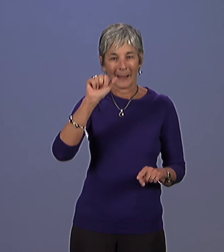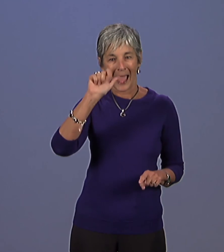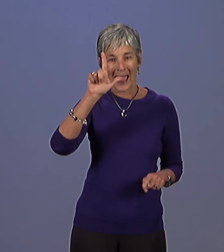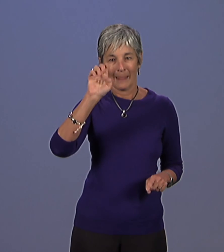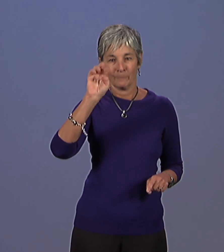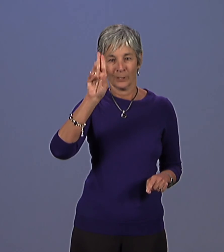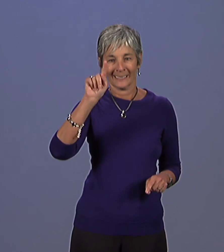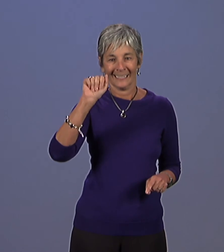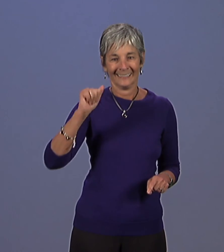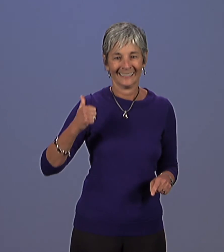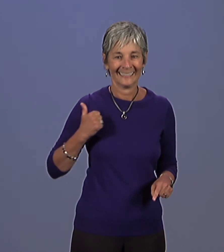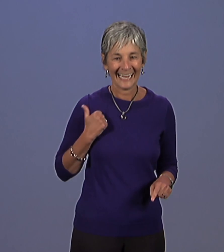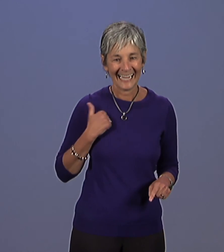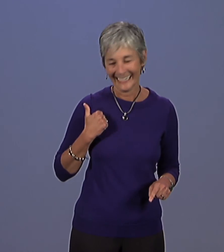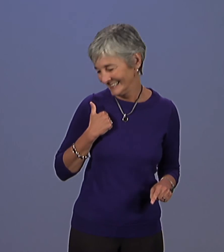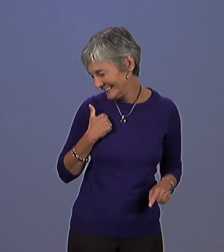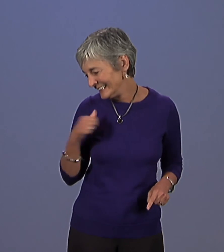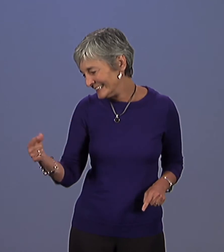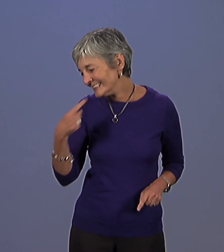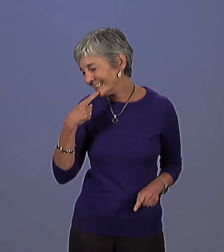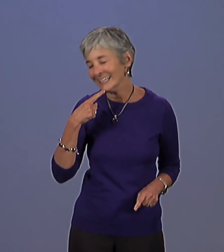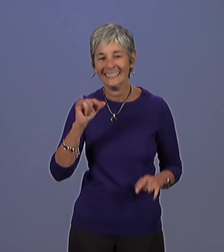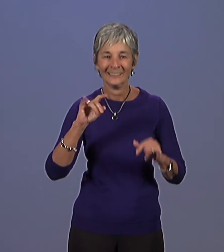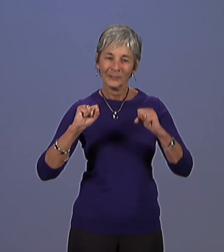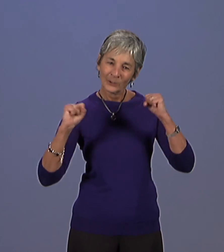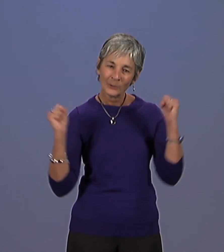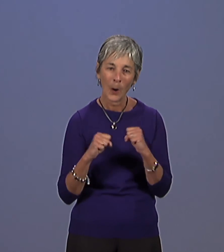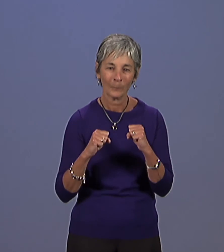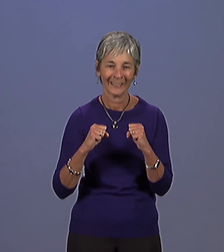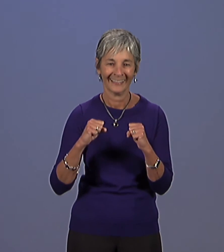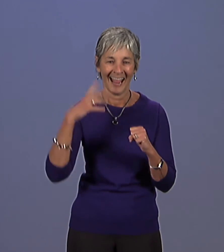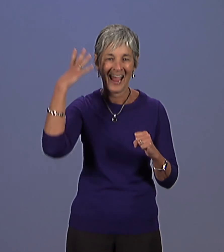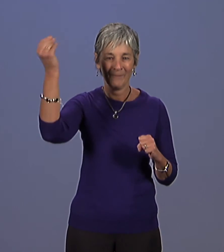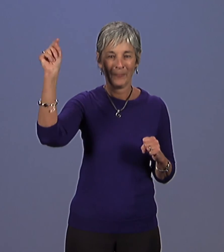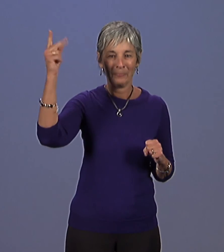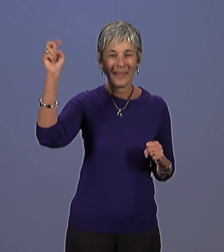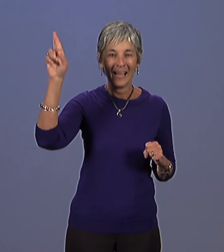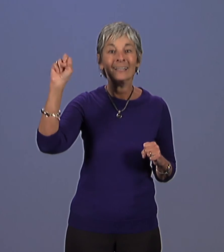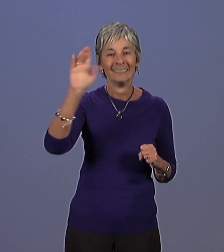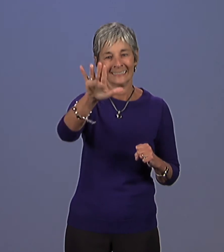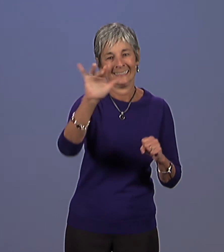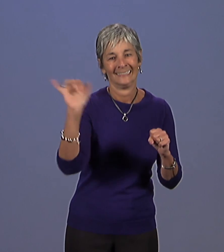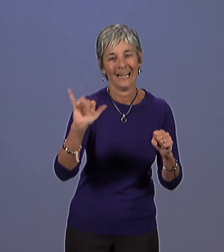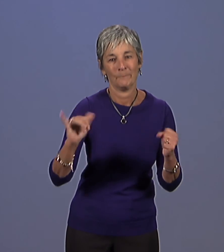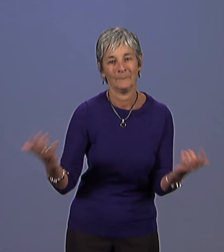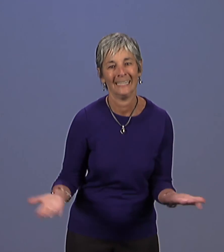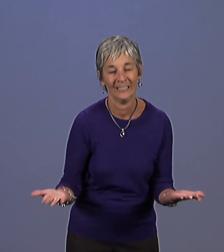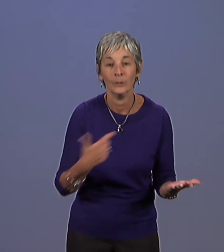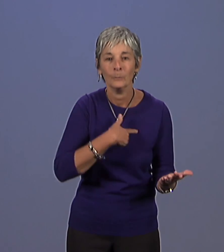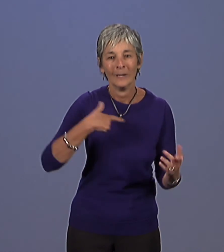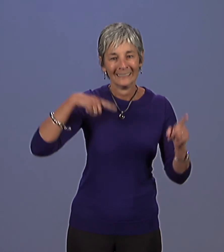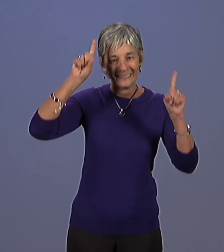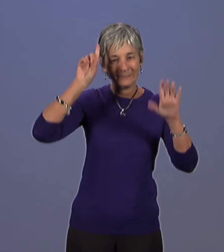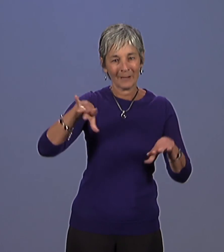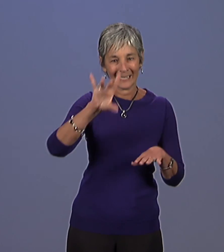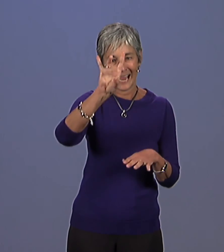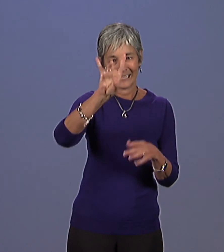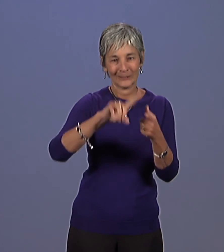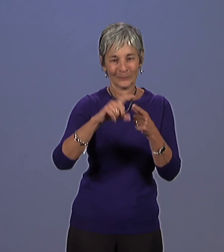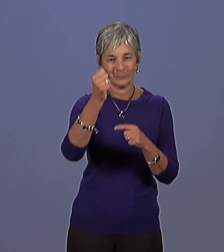Another question came from Alberta, Canada. And the question is it cold out there? And yes, it is cold here too. We are